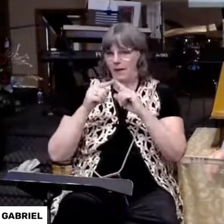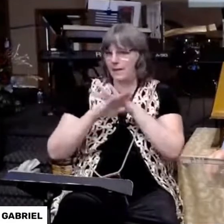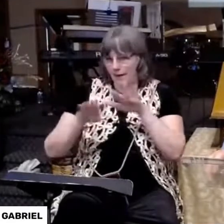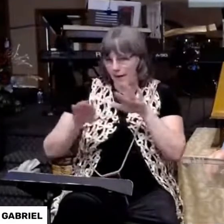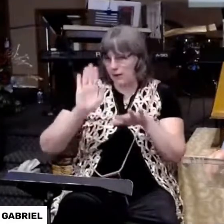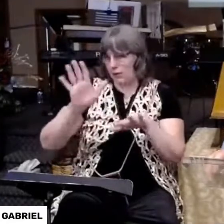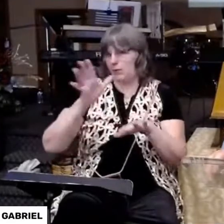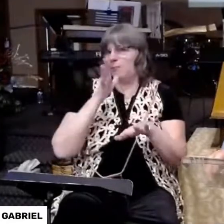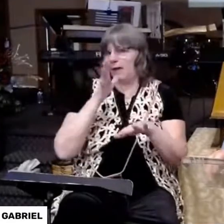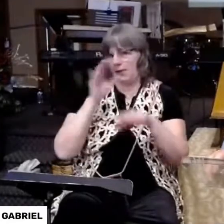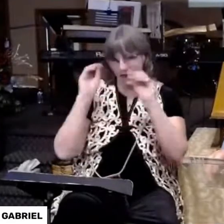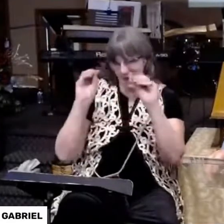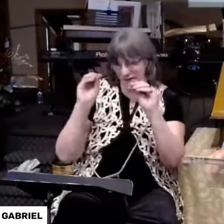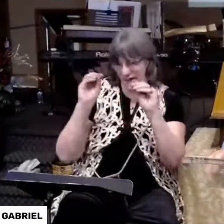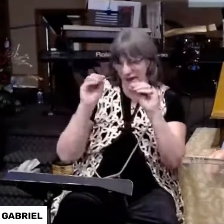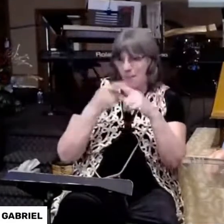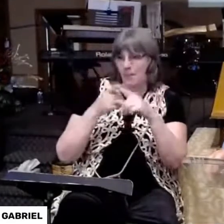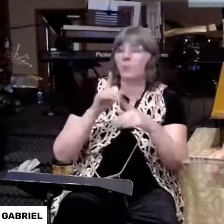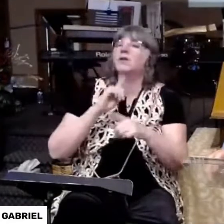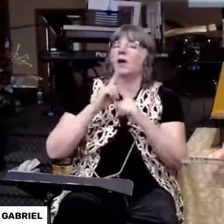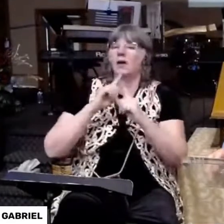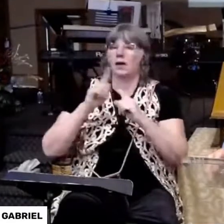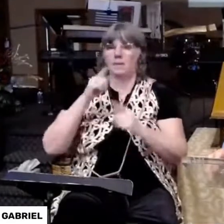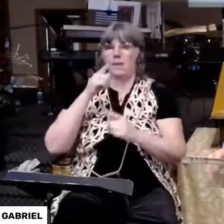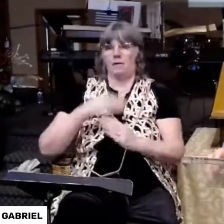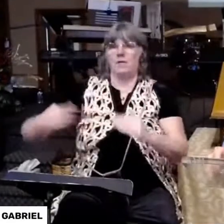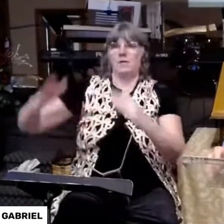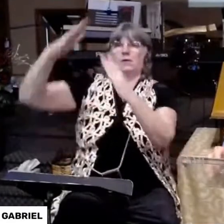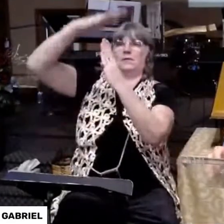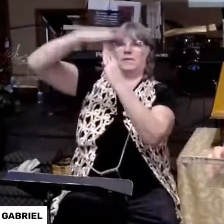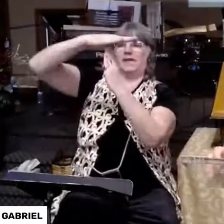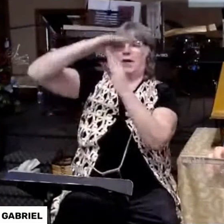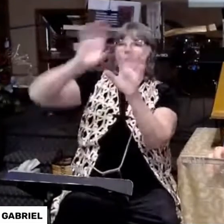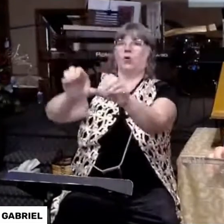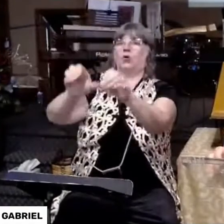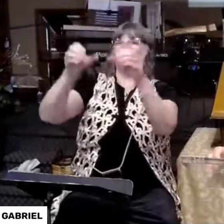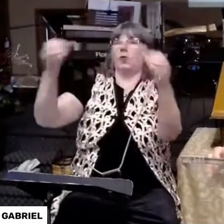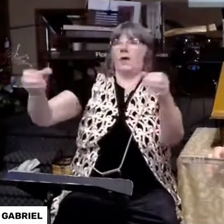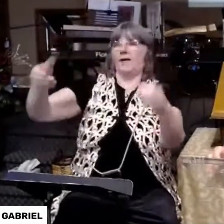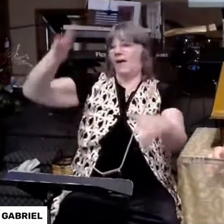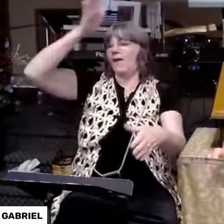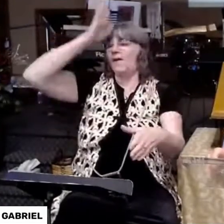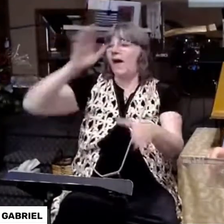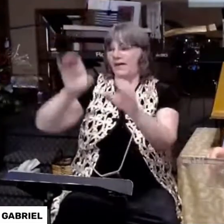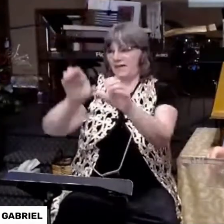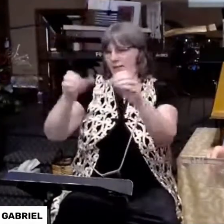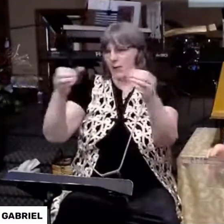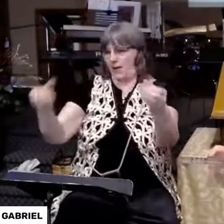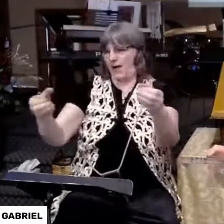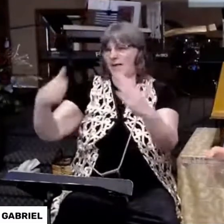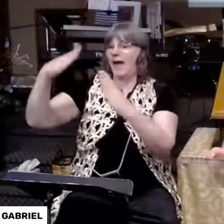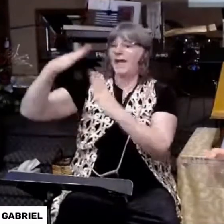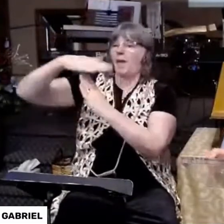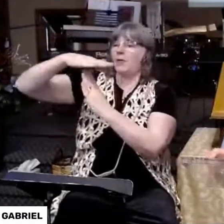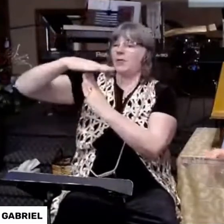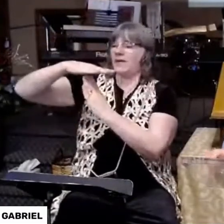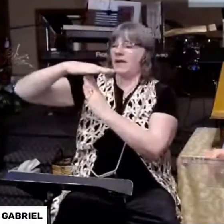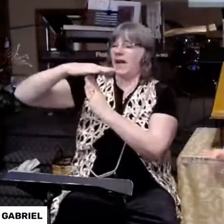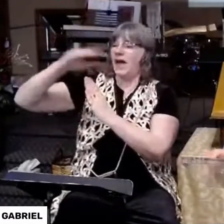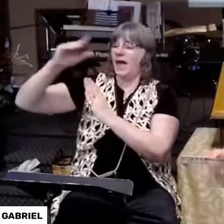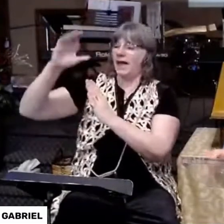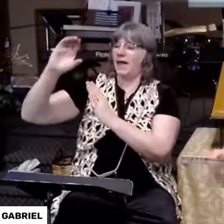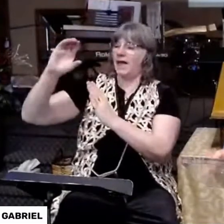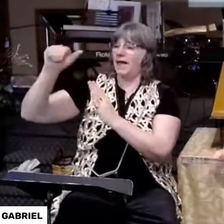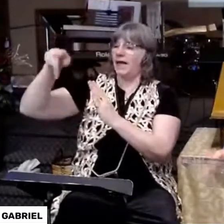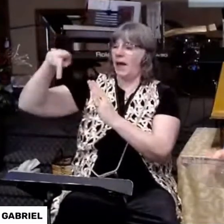big instruction, capital I. Okay? So, a teaching is